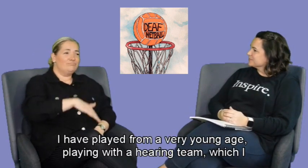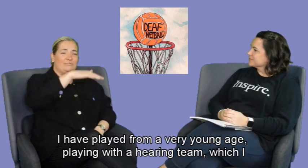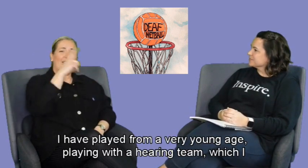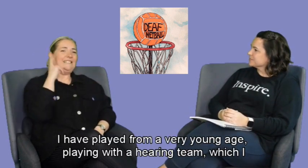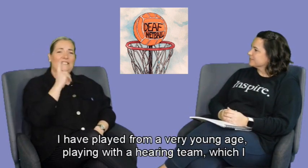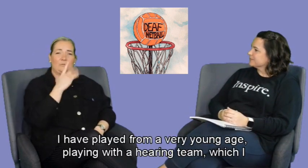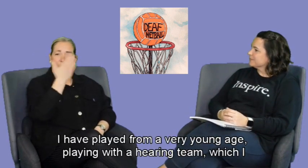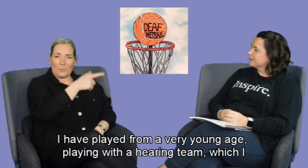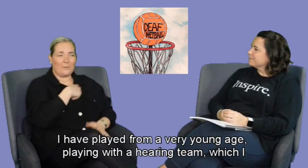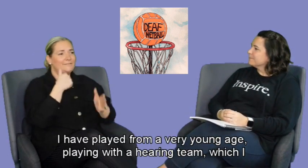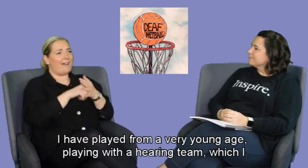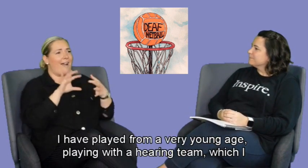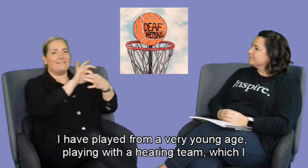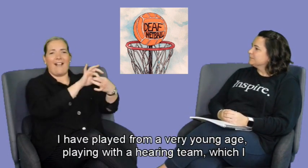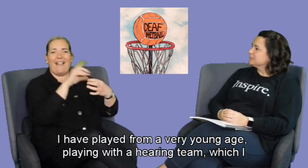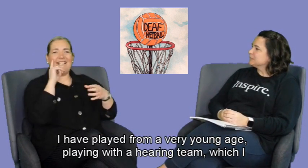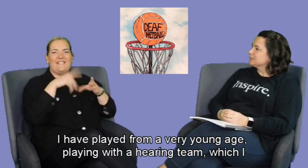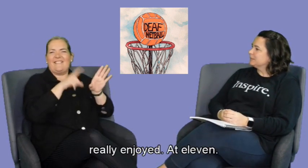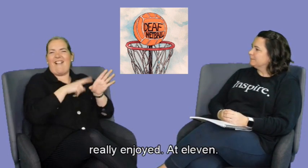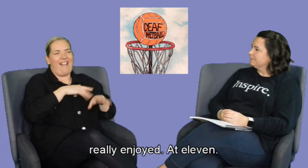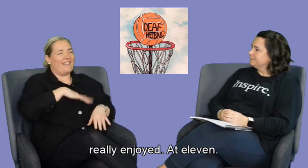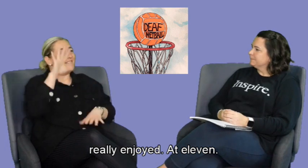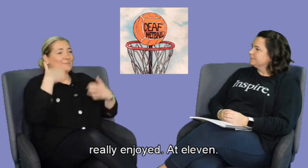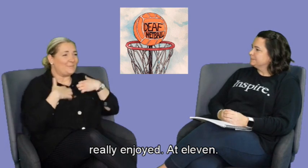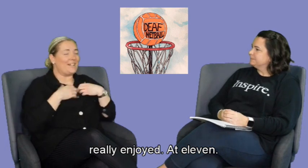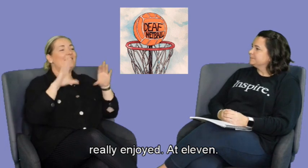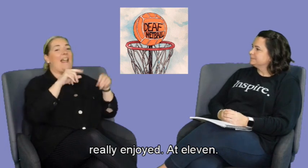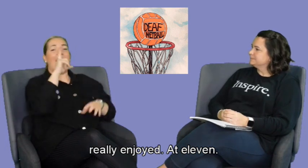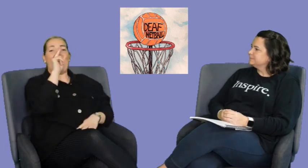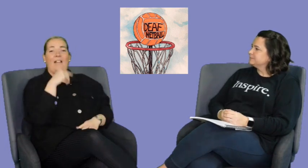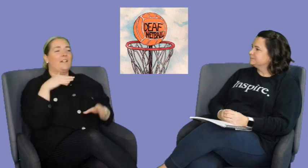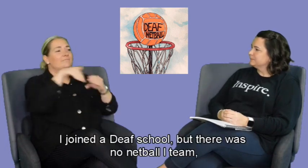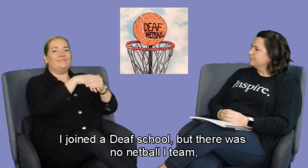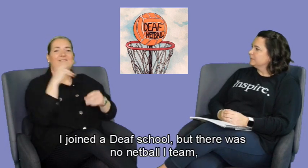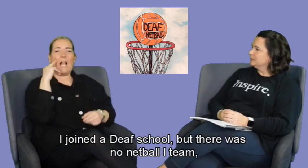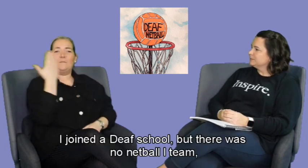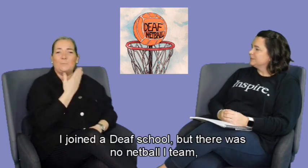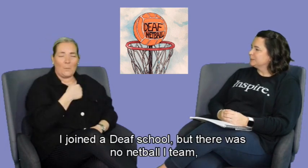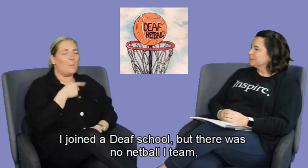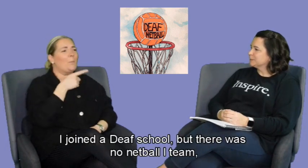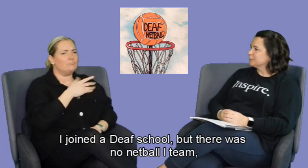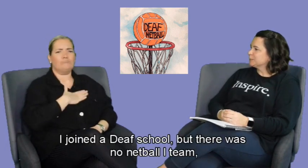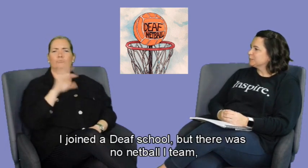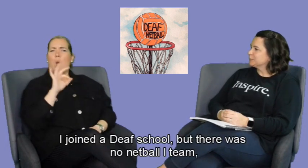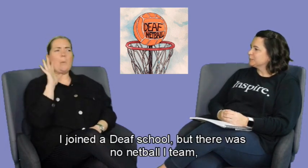young age, playing with a hearing team, which I really enjoyed. At 11, I joined a deaf school, but there was no netball